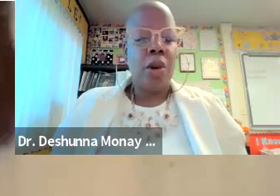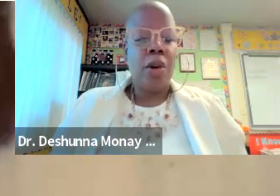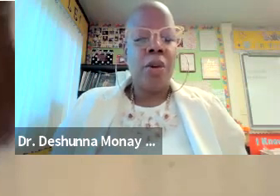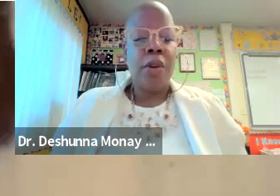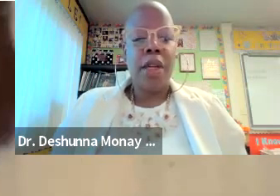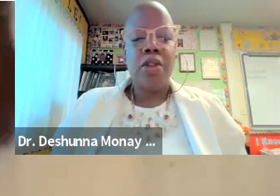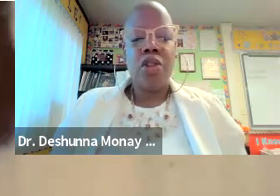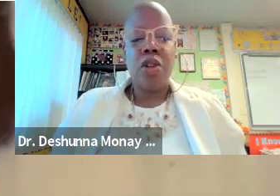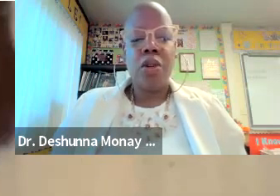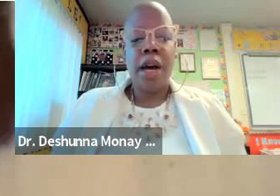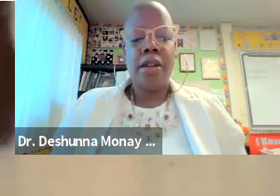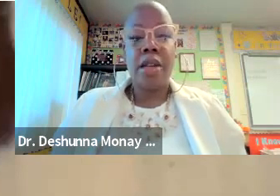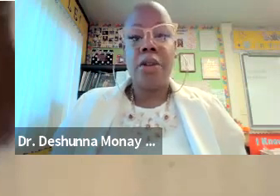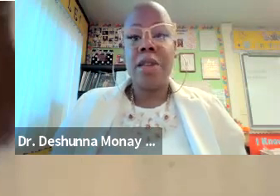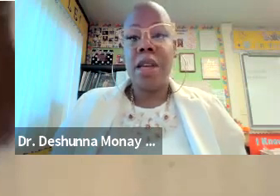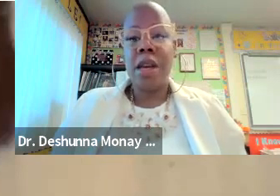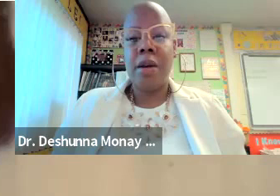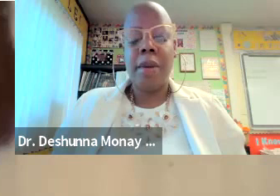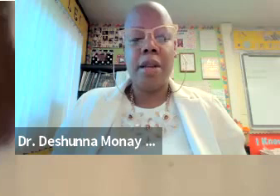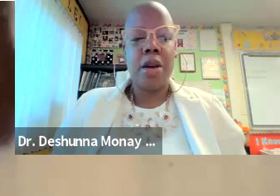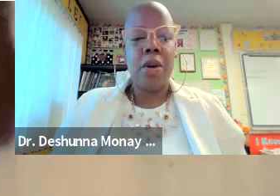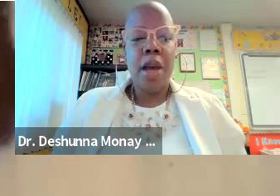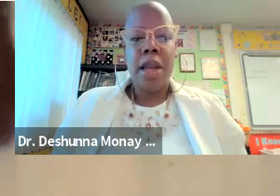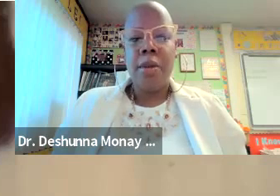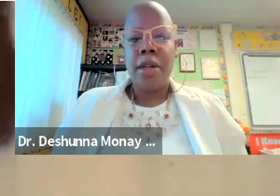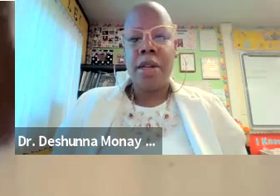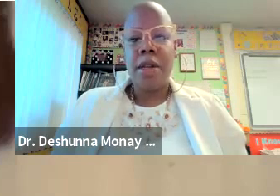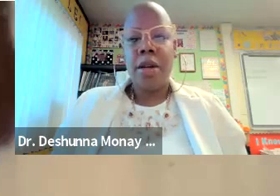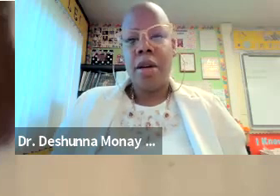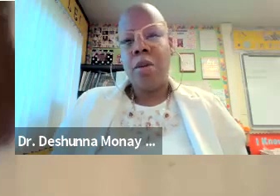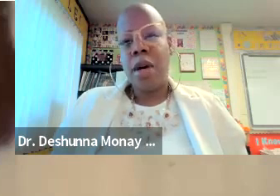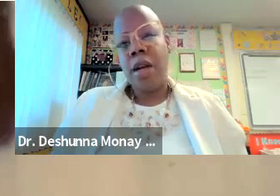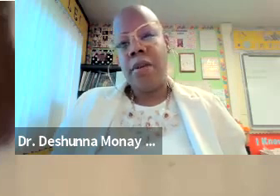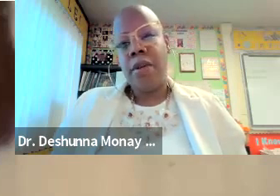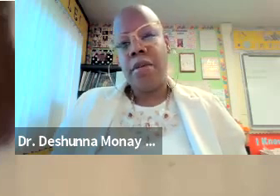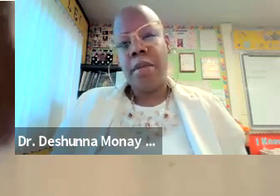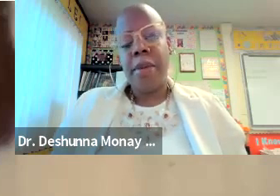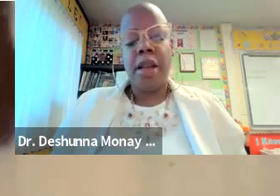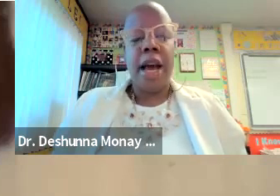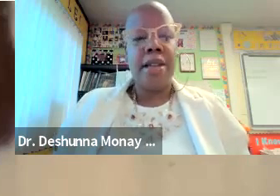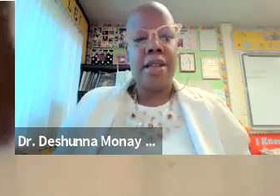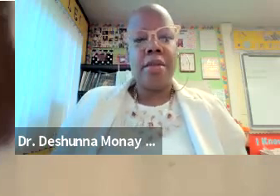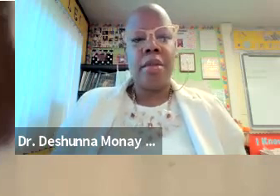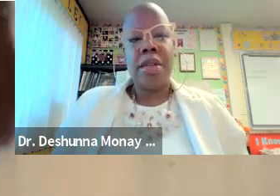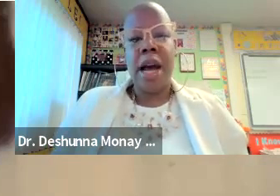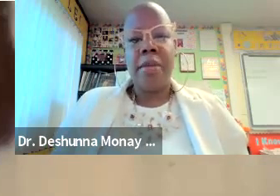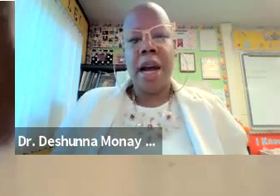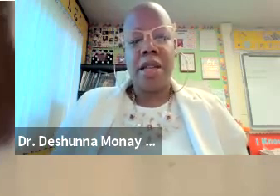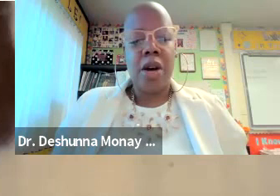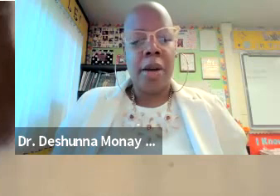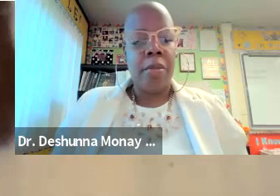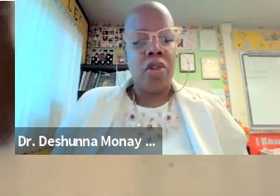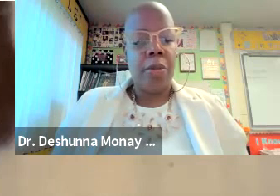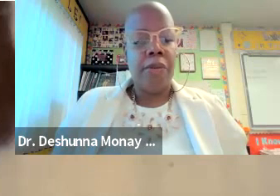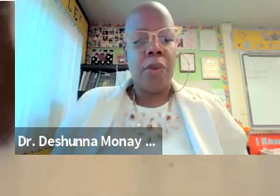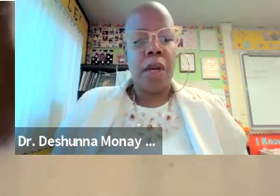she drove to us to go see him. And so that was one of maybe the last times I